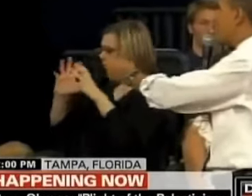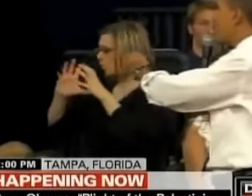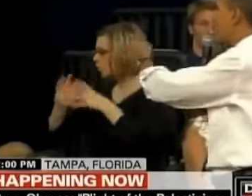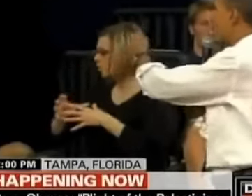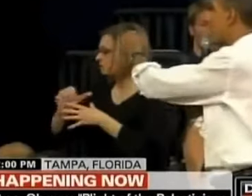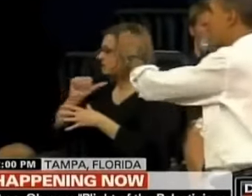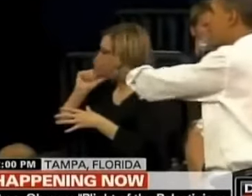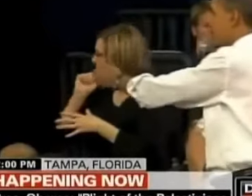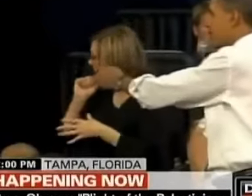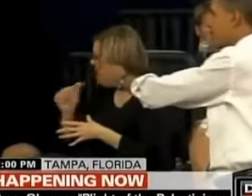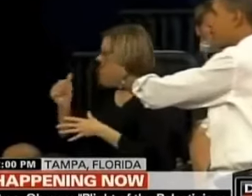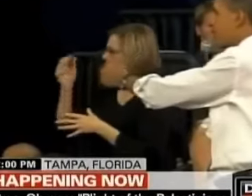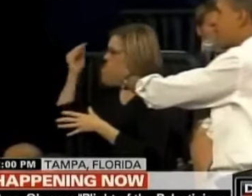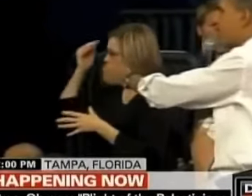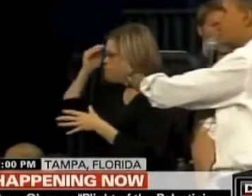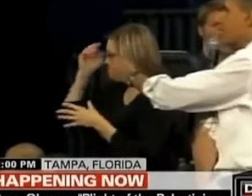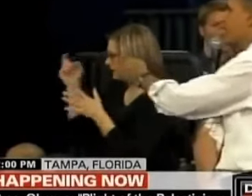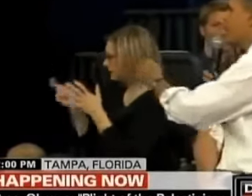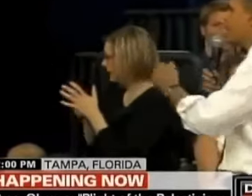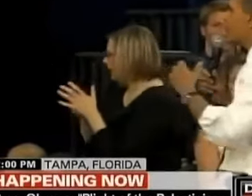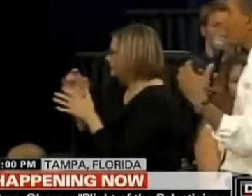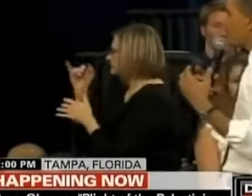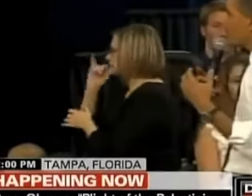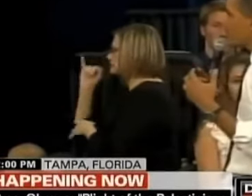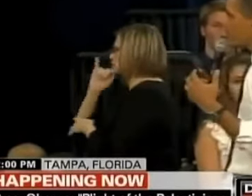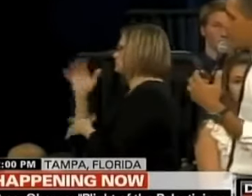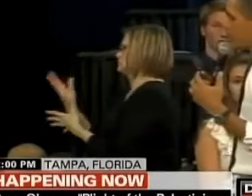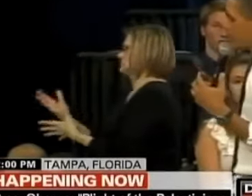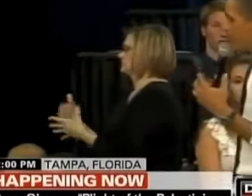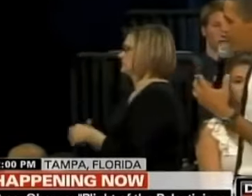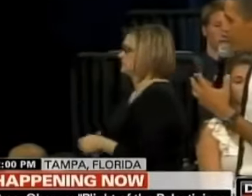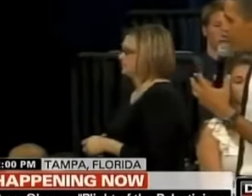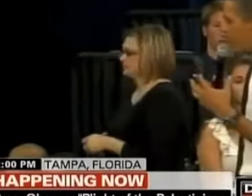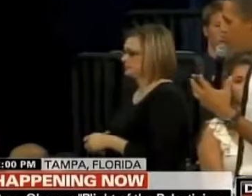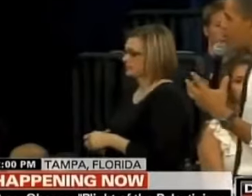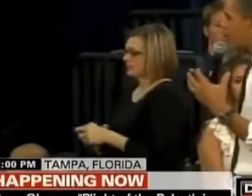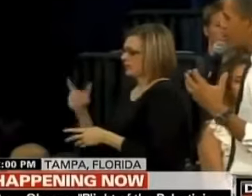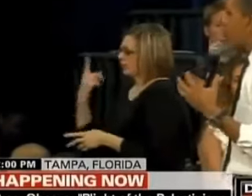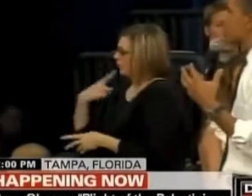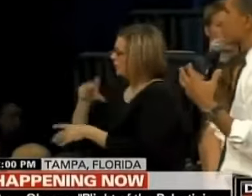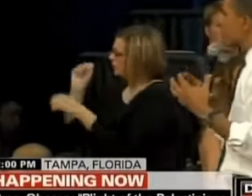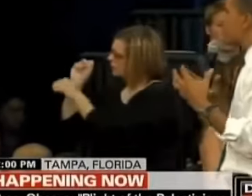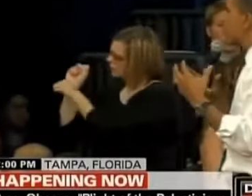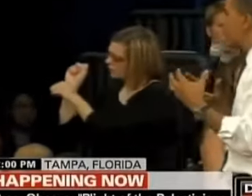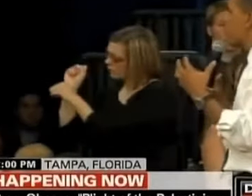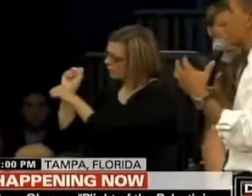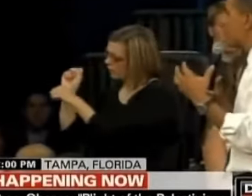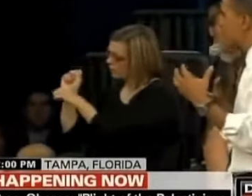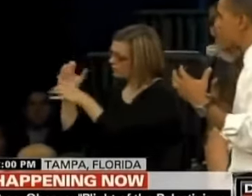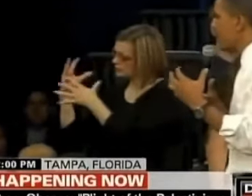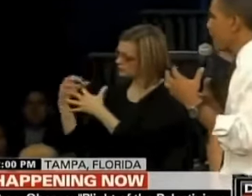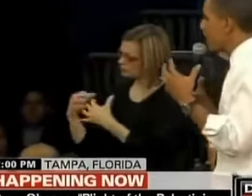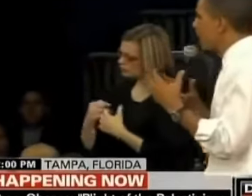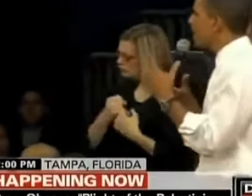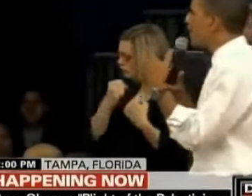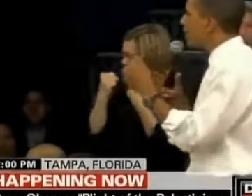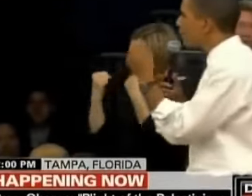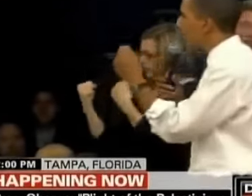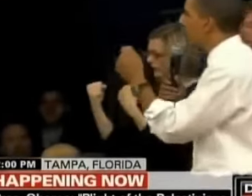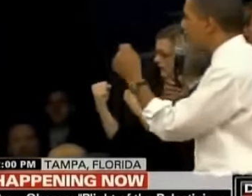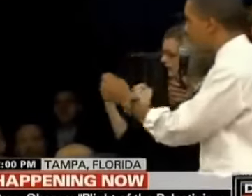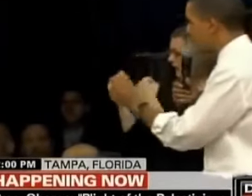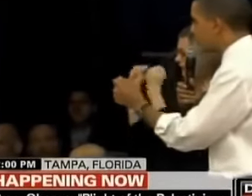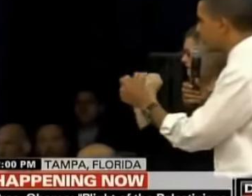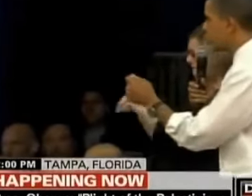Israel and has not disavowed violence. And so we are working to try to strengthen the ability